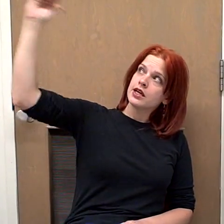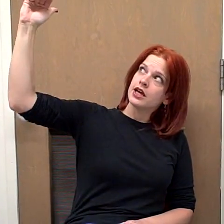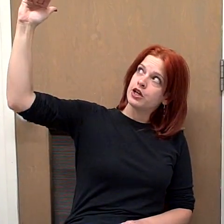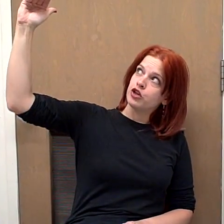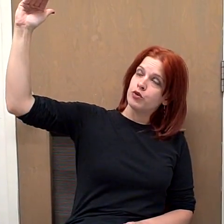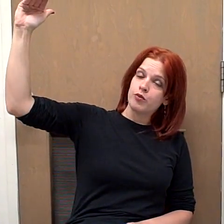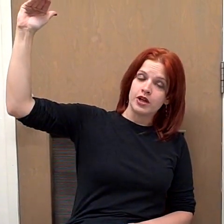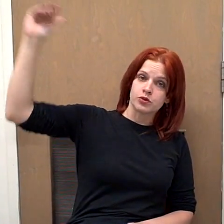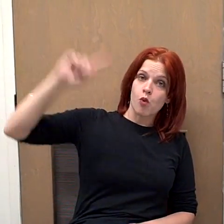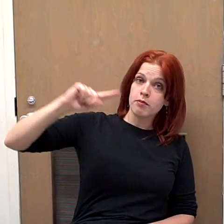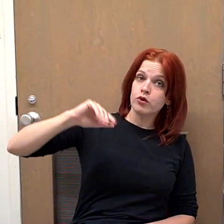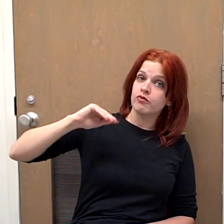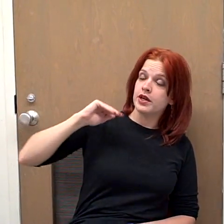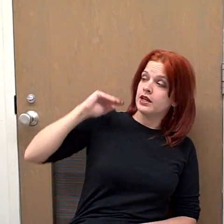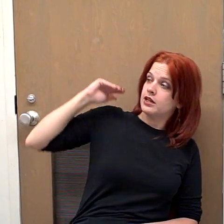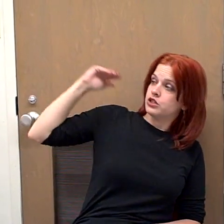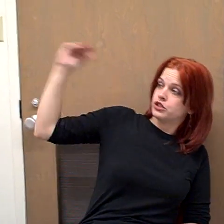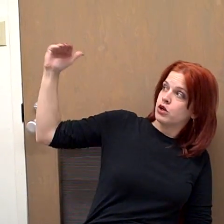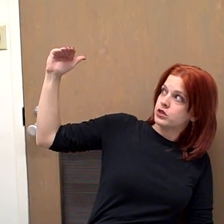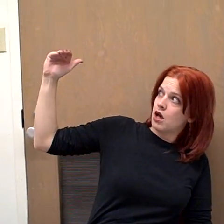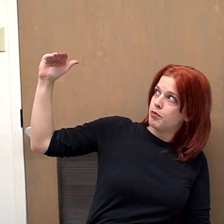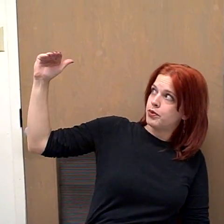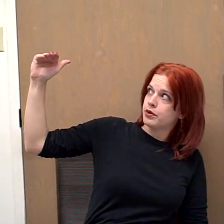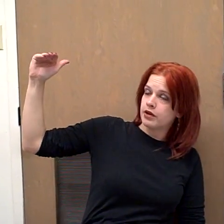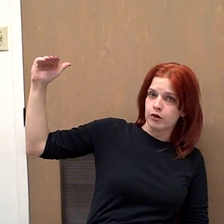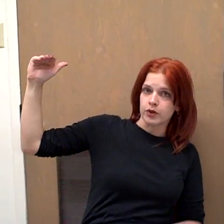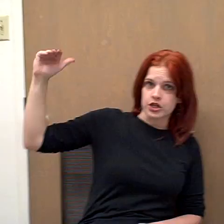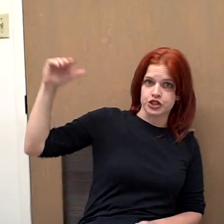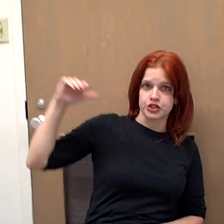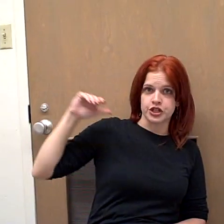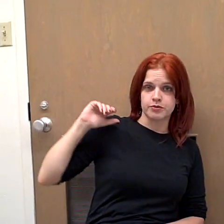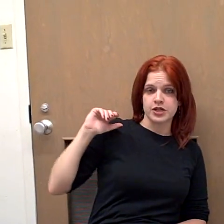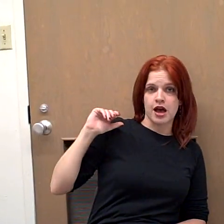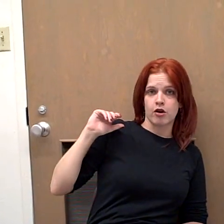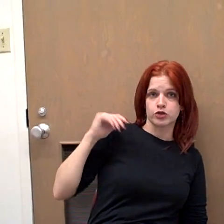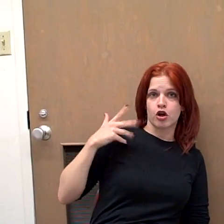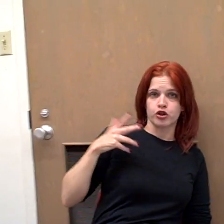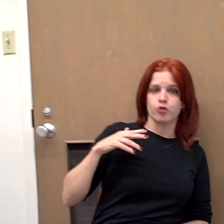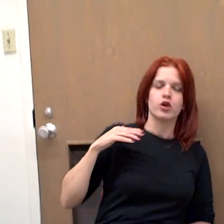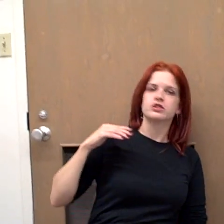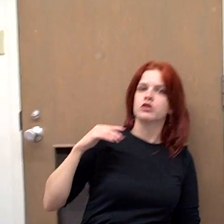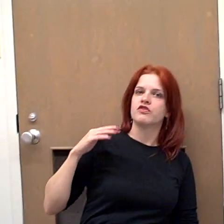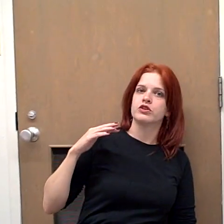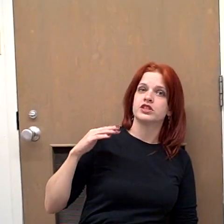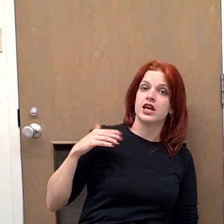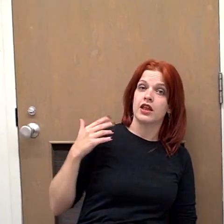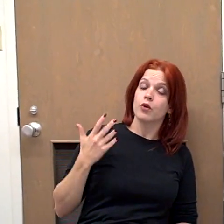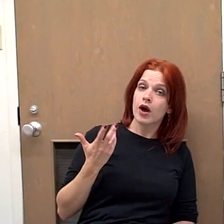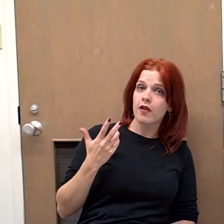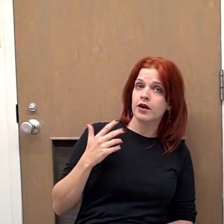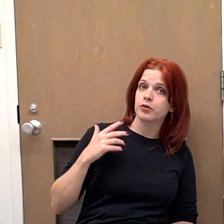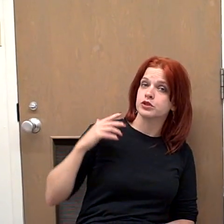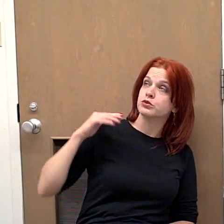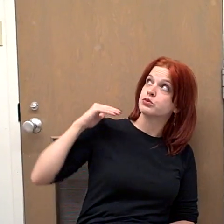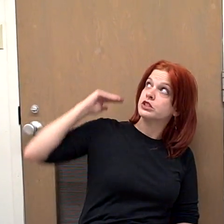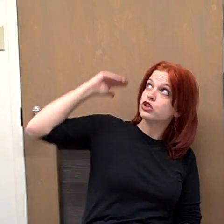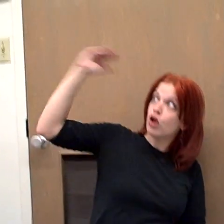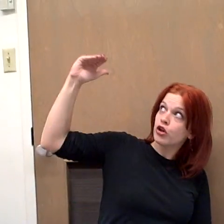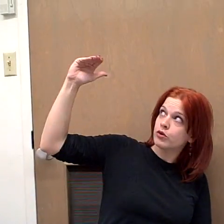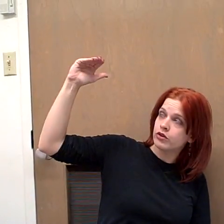and it's one movement and it just goes up in relationship to how tall you are. So if you're saying like, wow, that person was really tall, you would do it